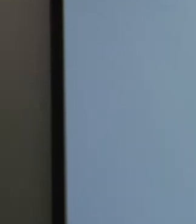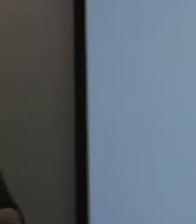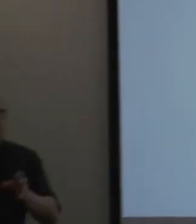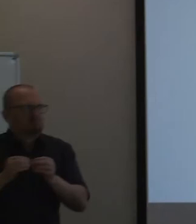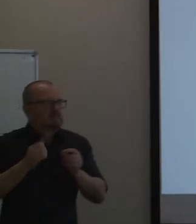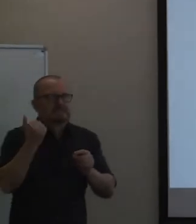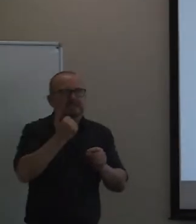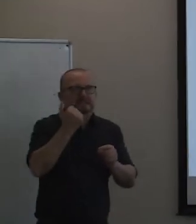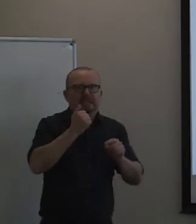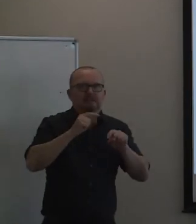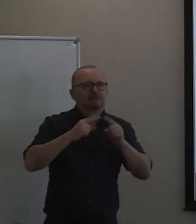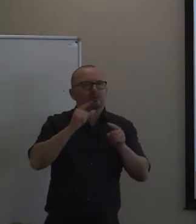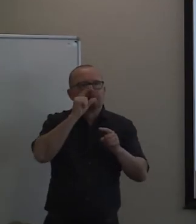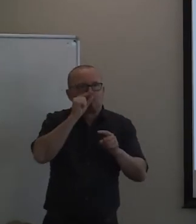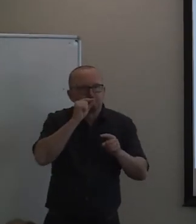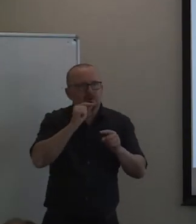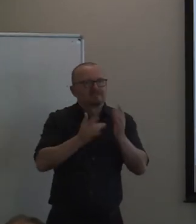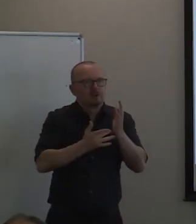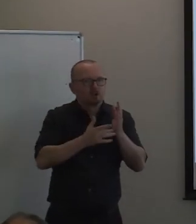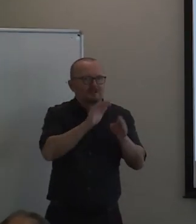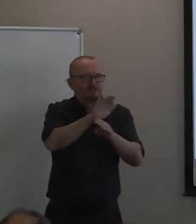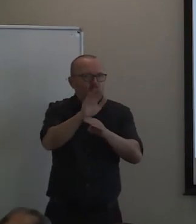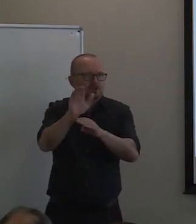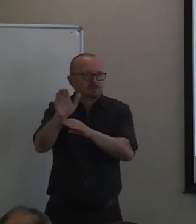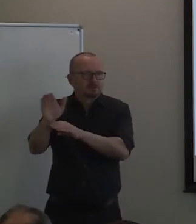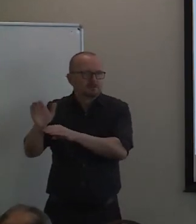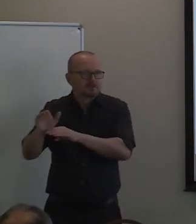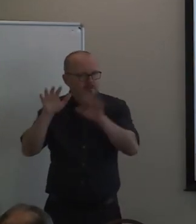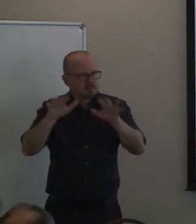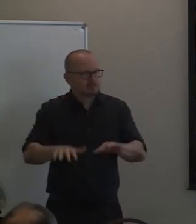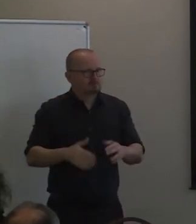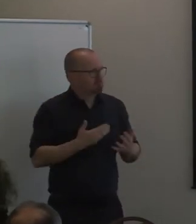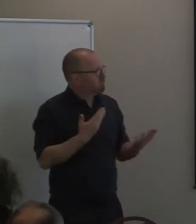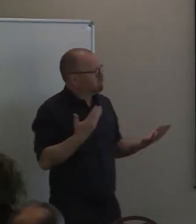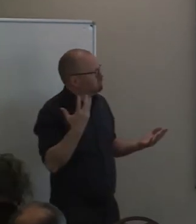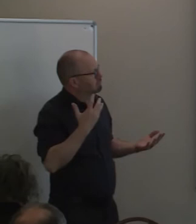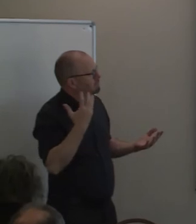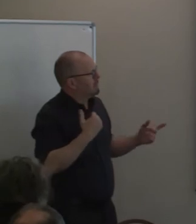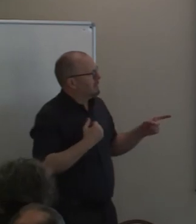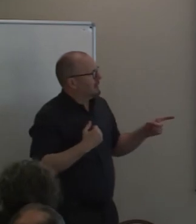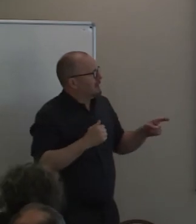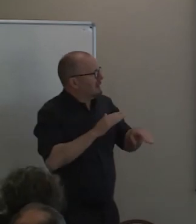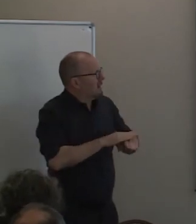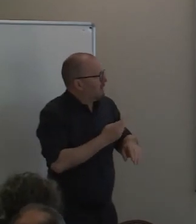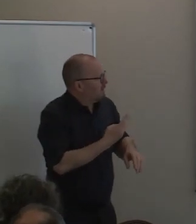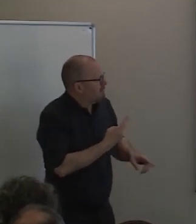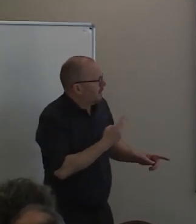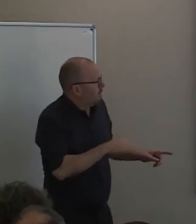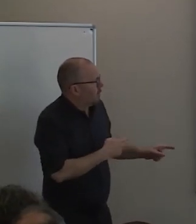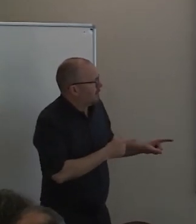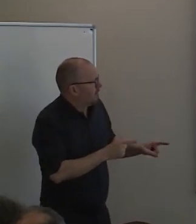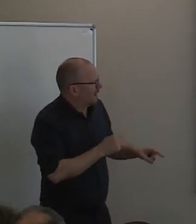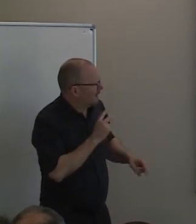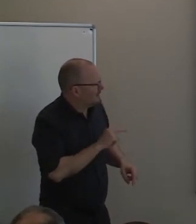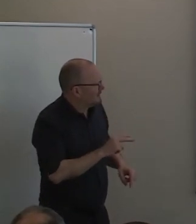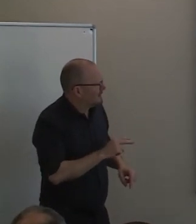I really don't get a lot of it, but I think it's fascinating that someone's sort of gone to do this. Down in the bottom here, we've got three, I